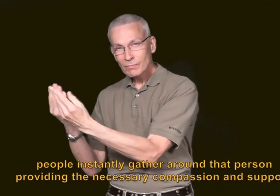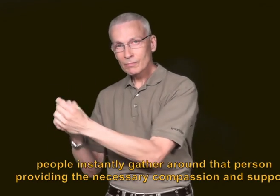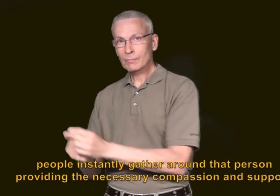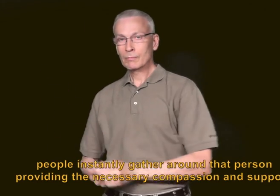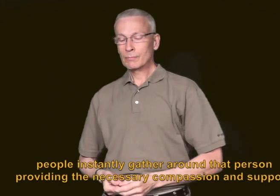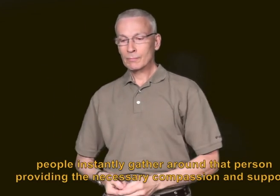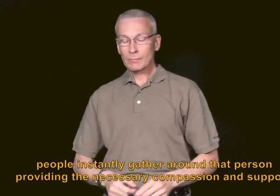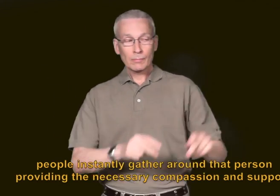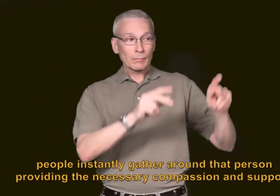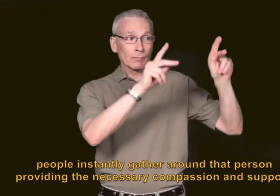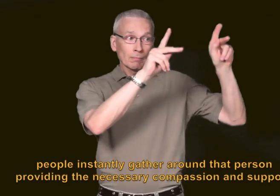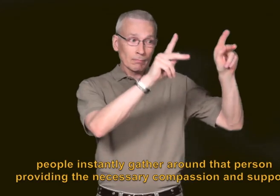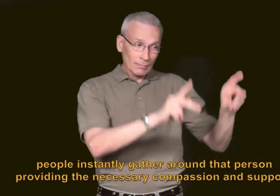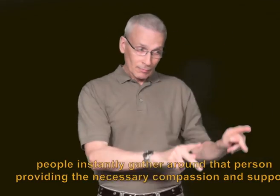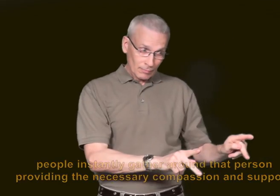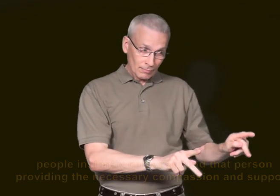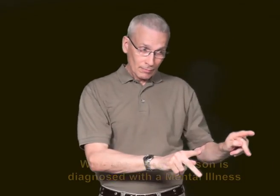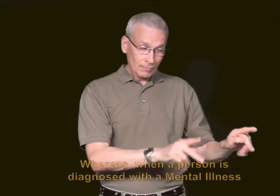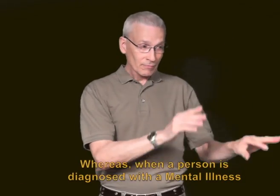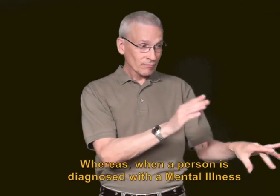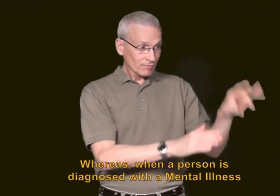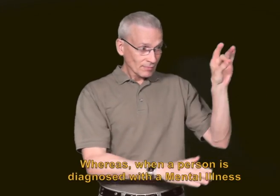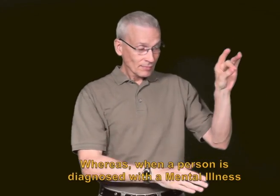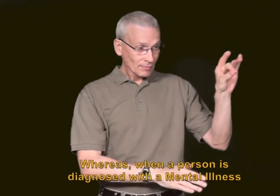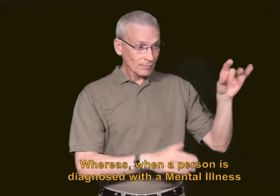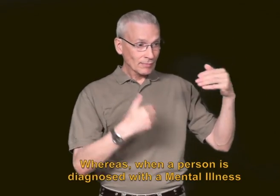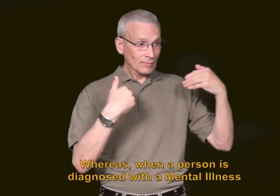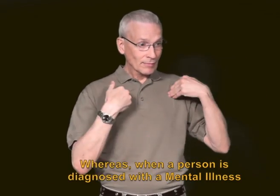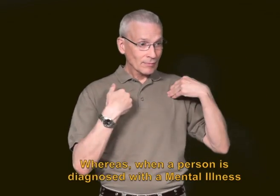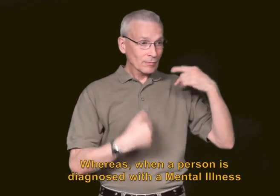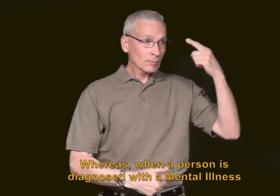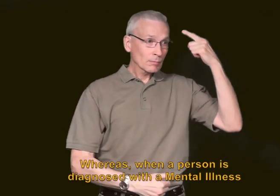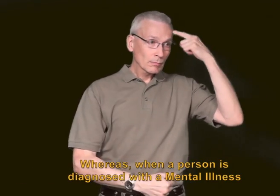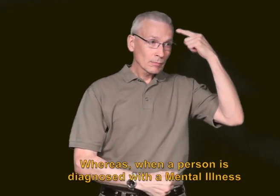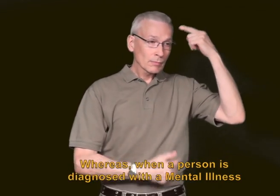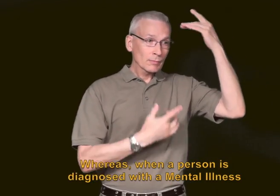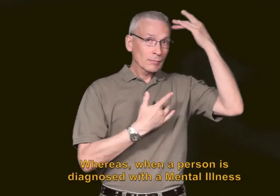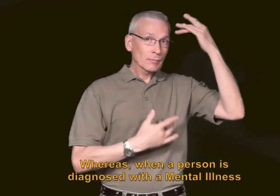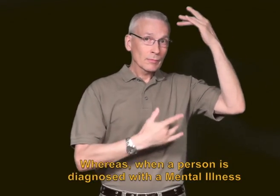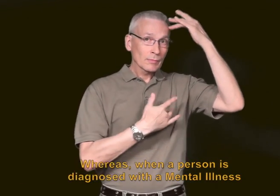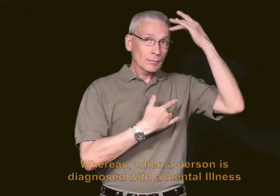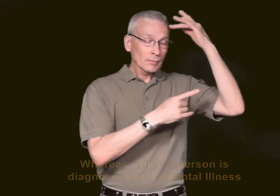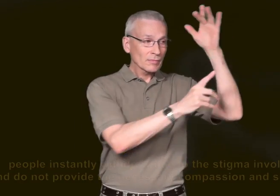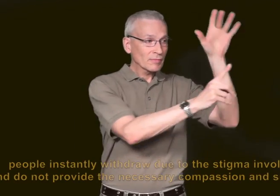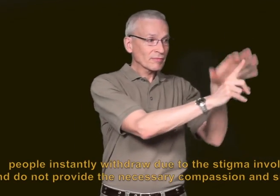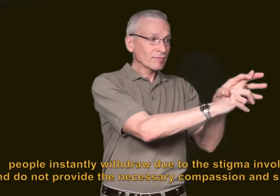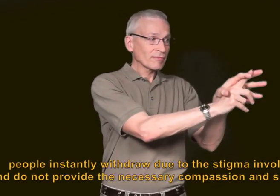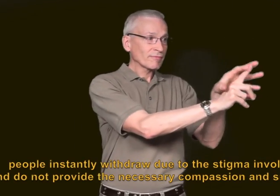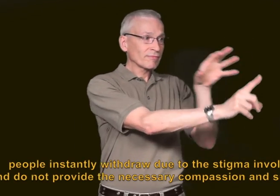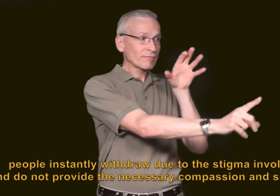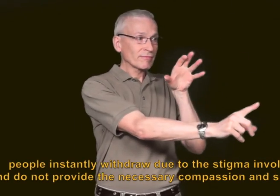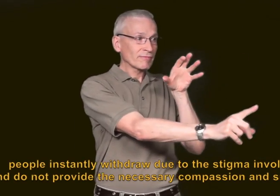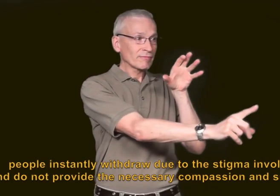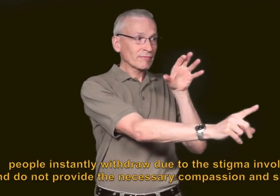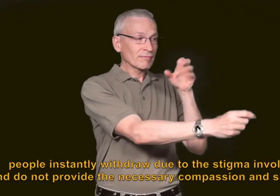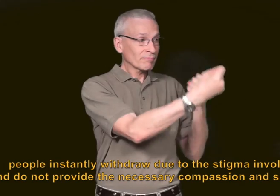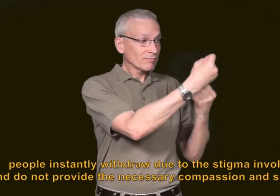compassion and support. Whereas when a person is diagnosed with a mental illness, people instantly withdraw due to the